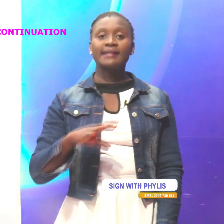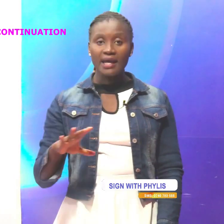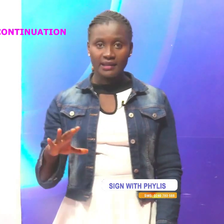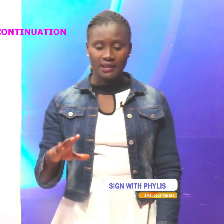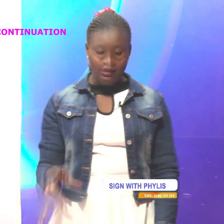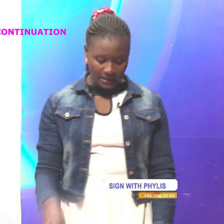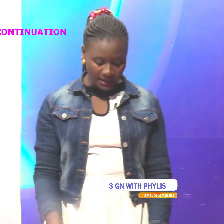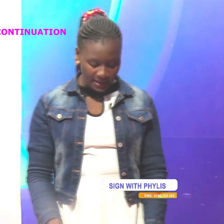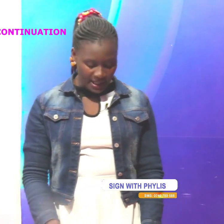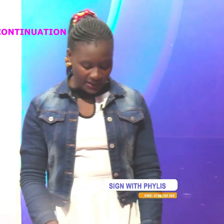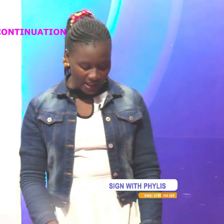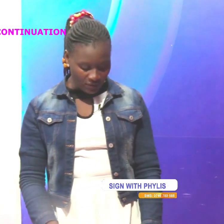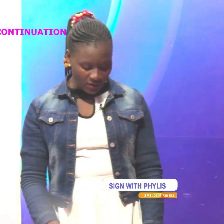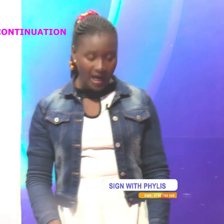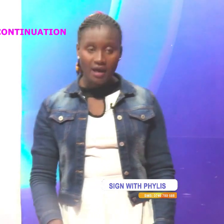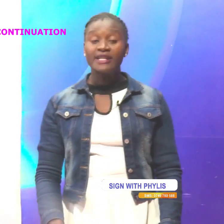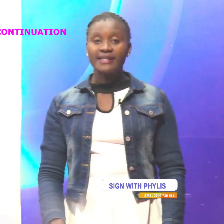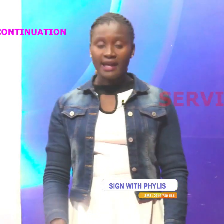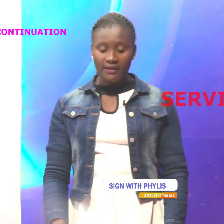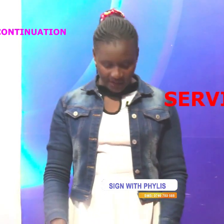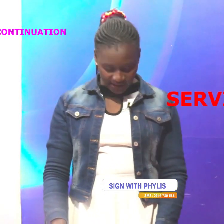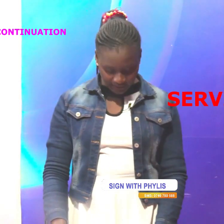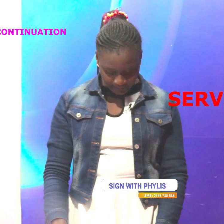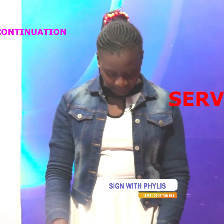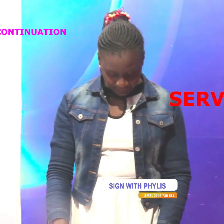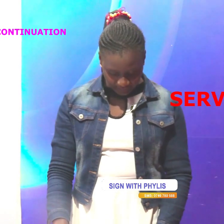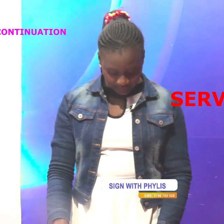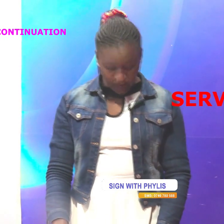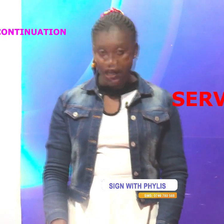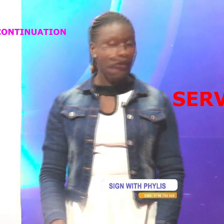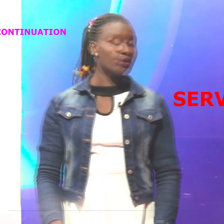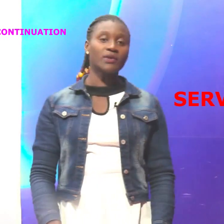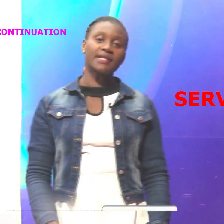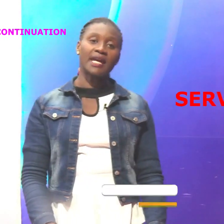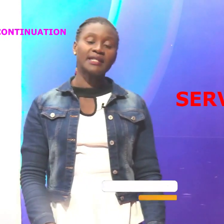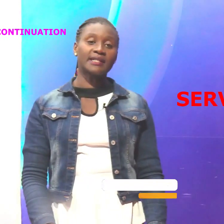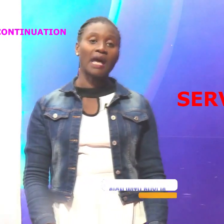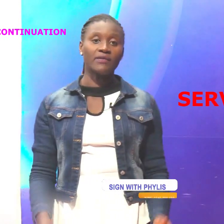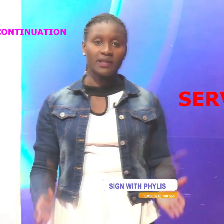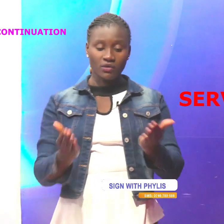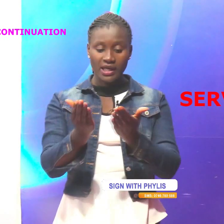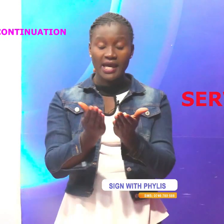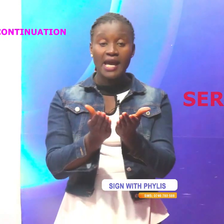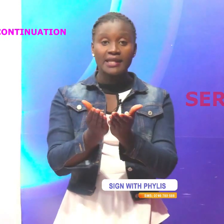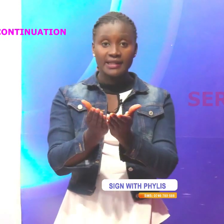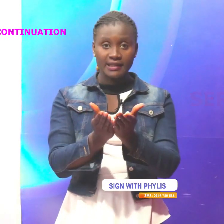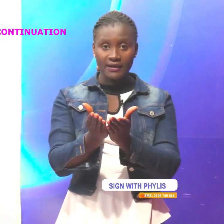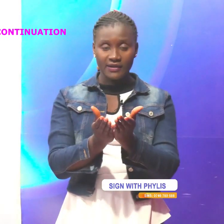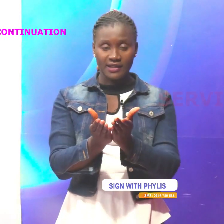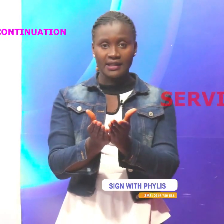send, okay? And then we have service. How do we sign service? Okay, service. The